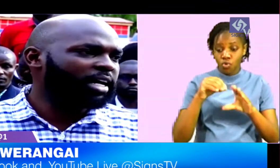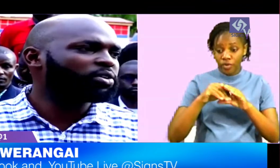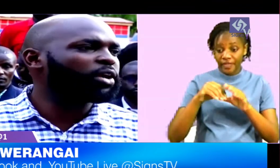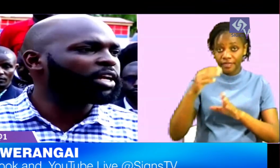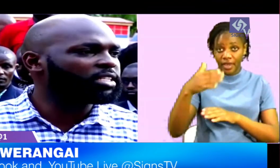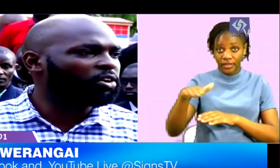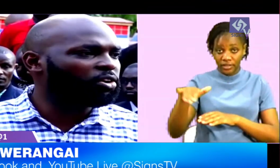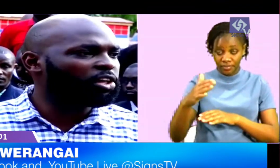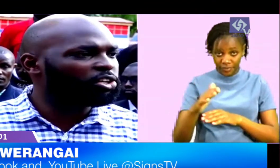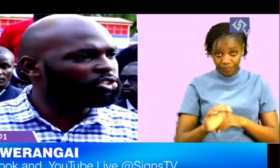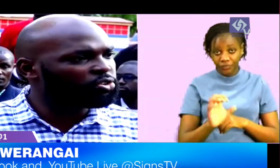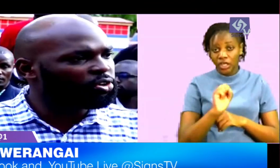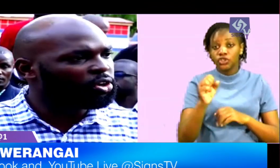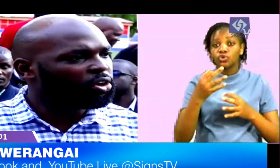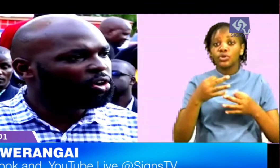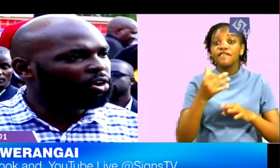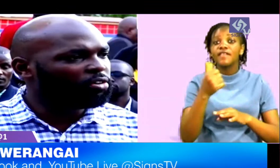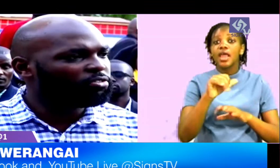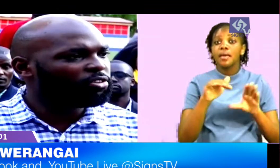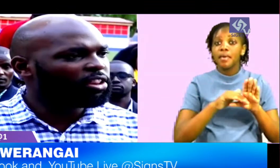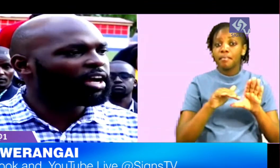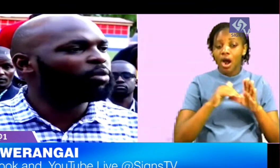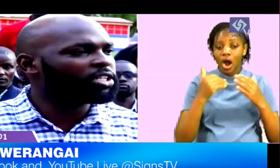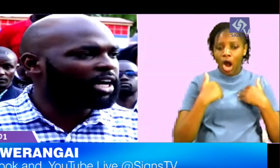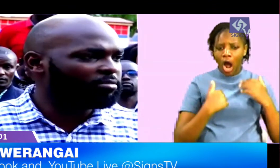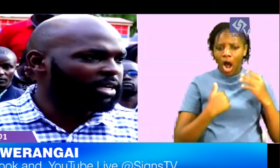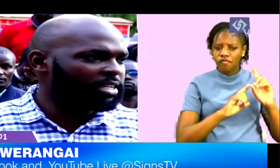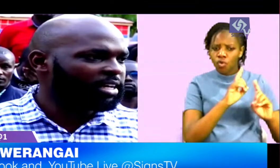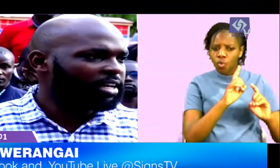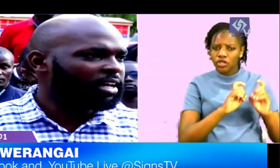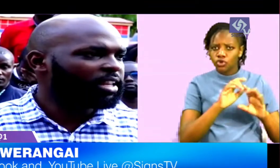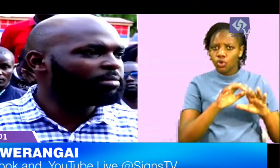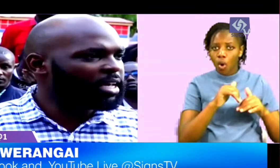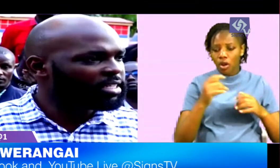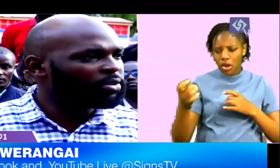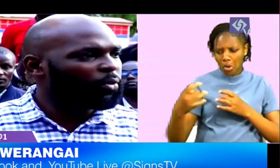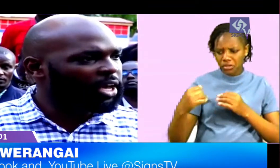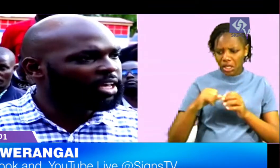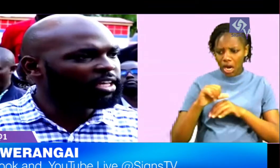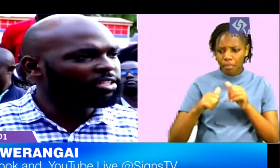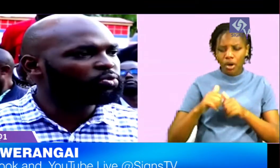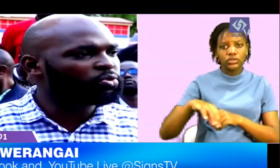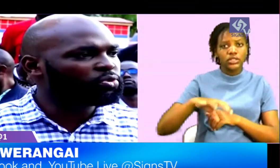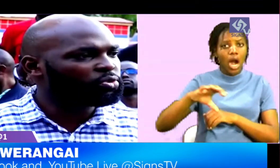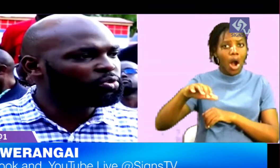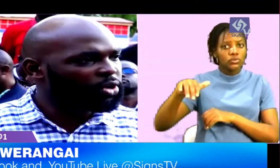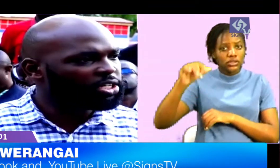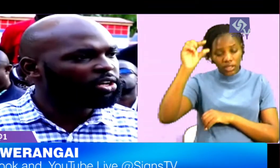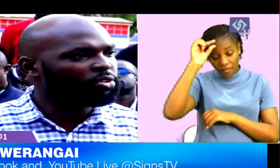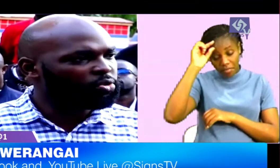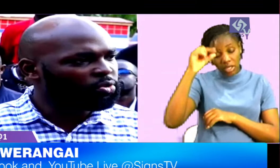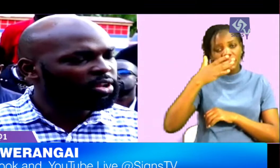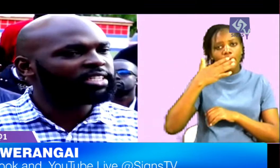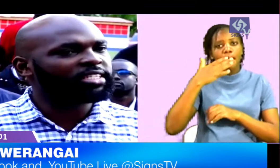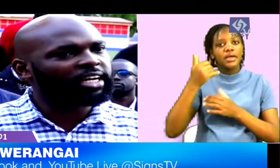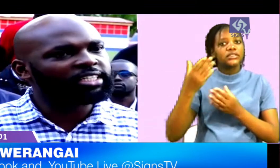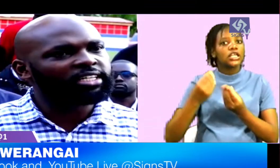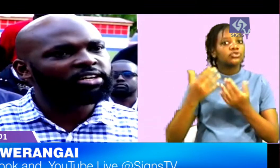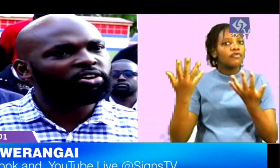has queries on the issue of the county government, the best way is to do it through the structures of